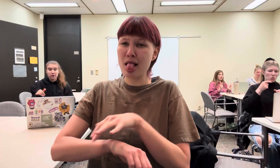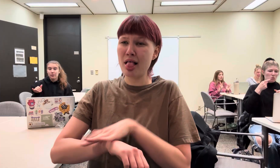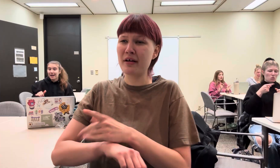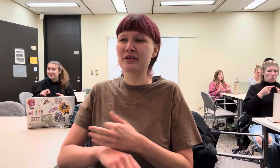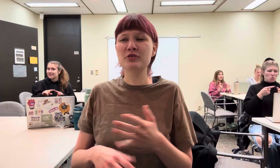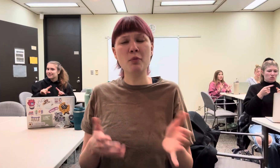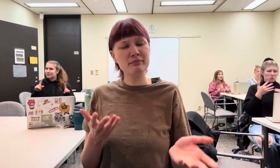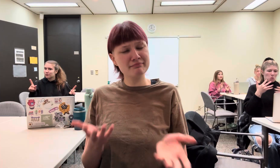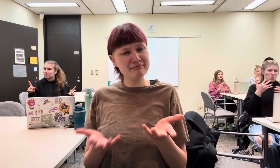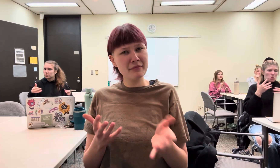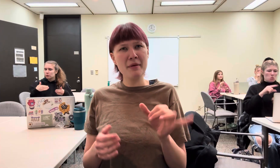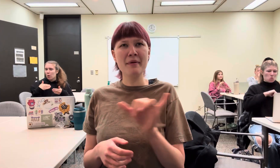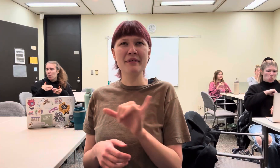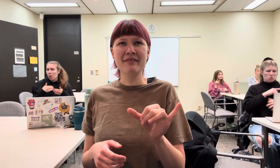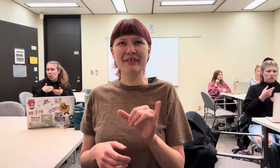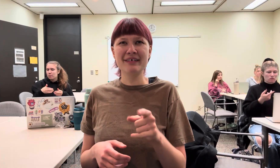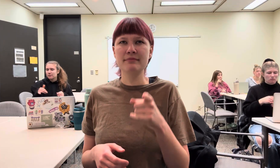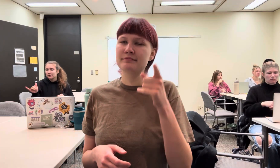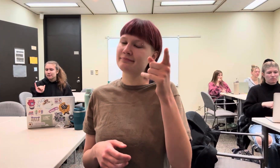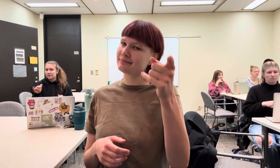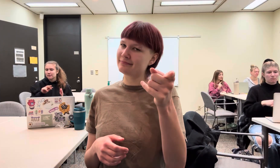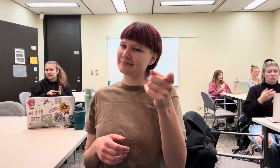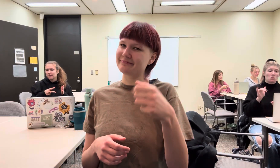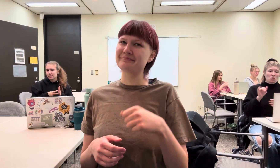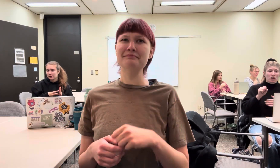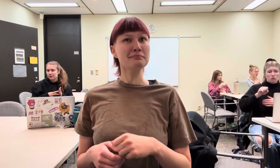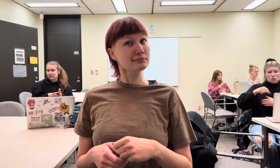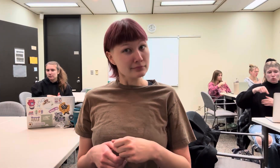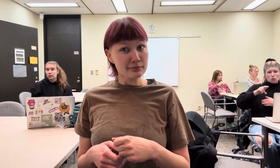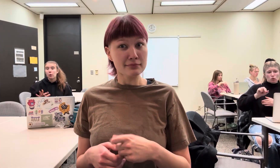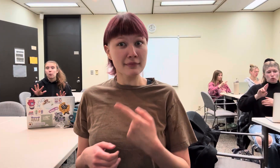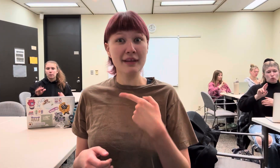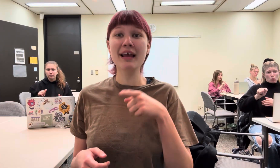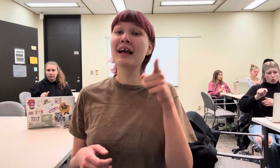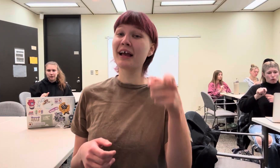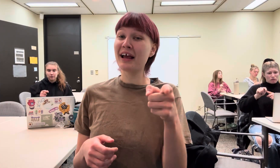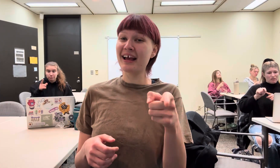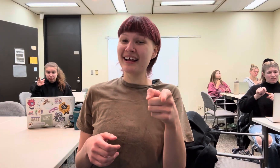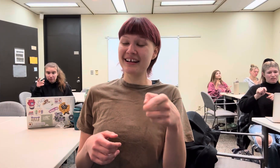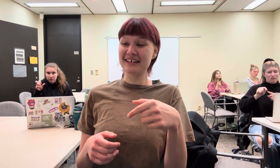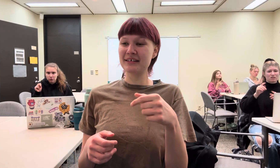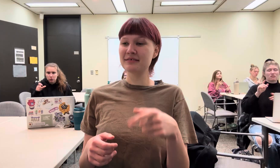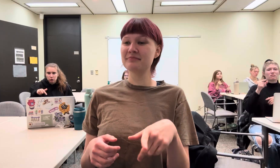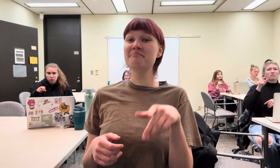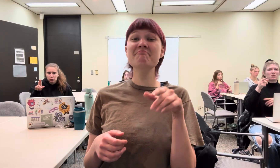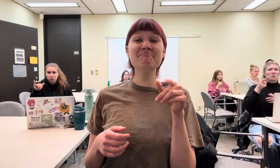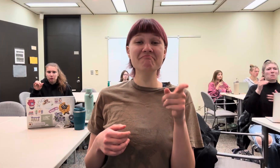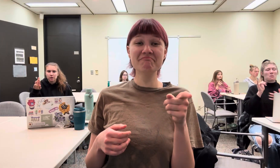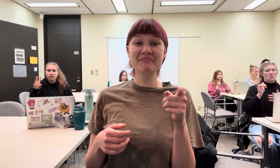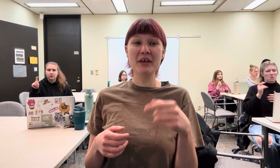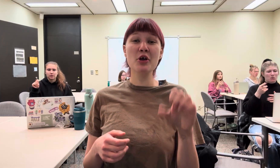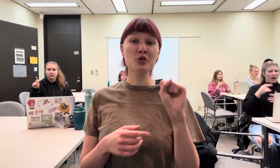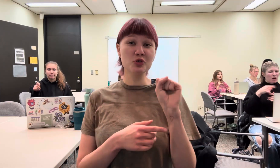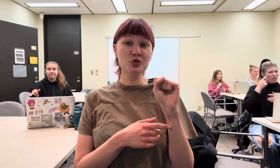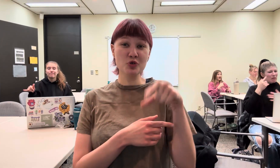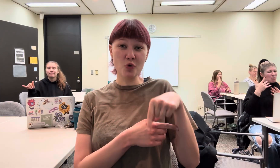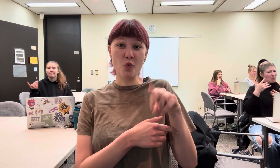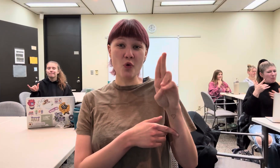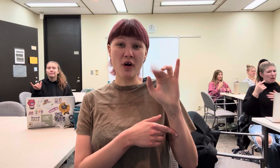use squirting. Squirt? You like squirt. So that would be like shit. Like, I think about if it struck an artery or something, that you'd have the nasty